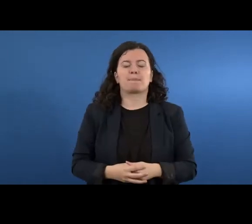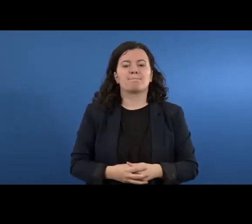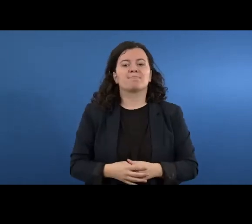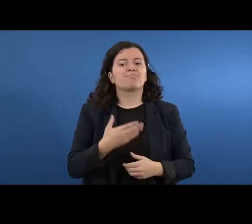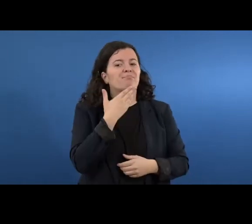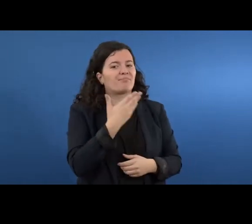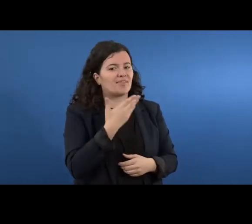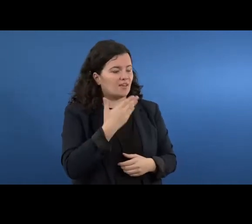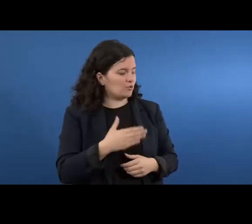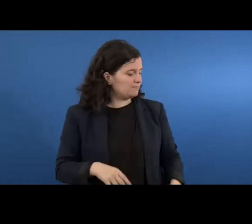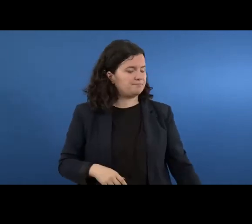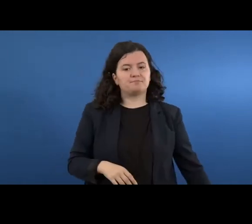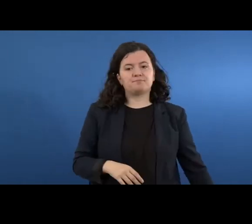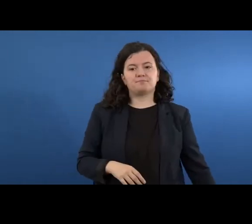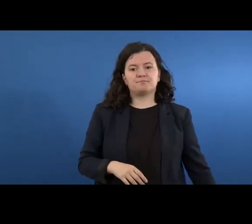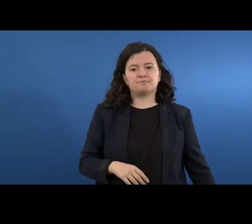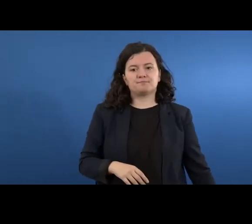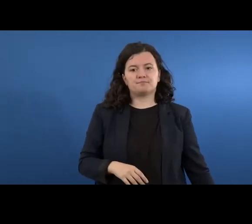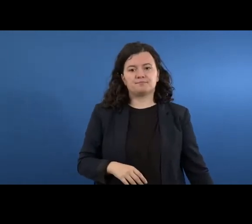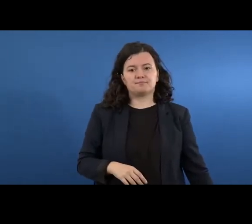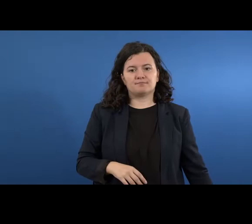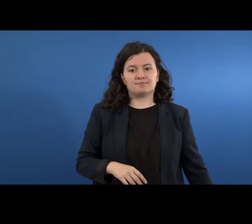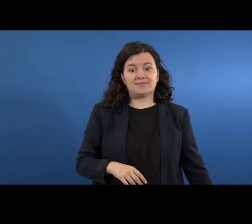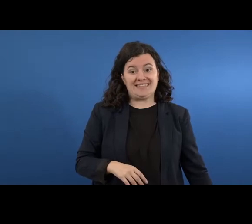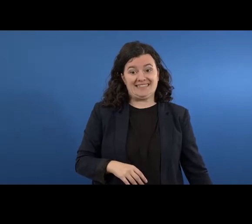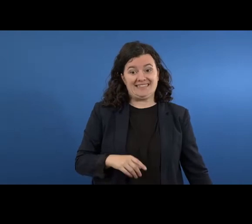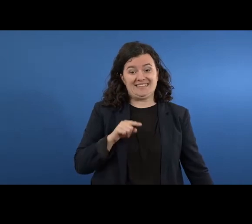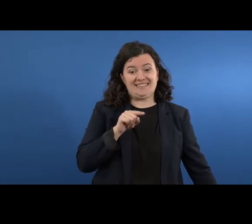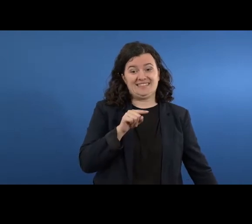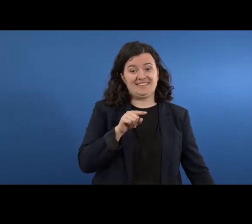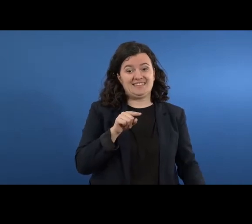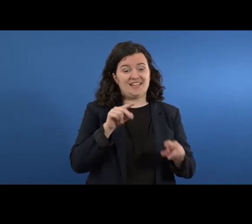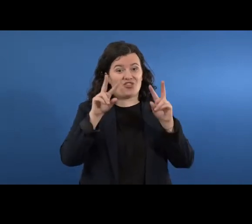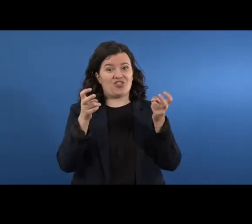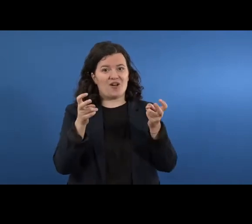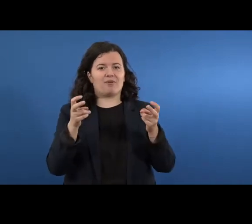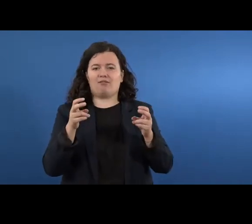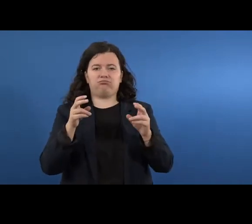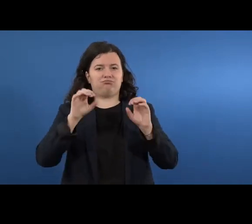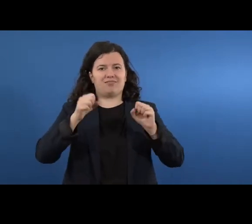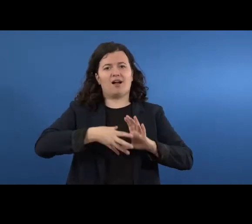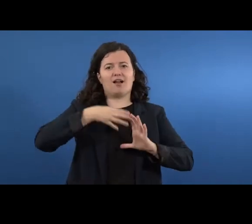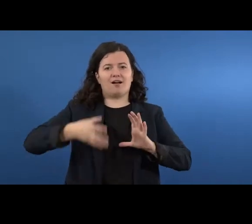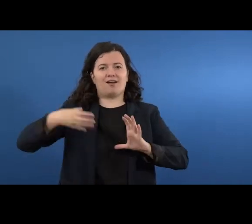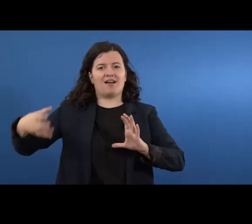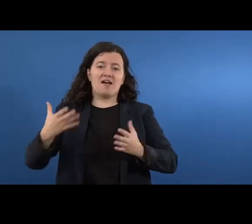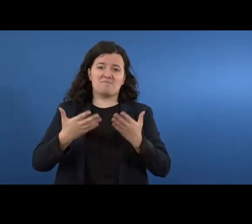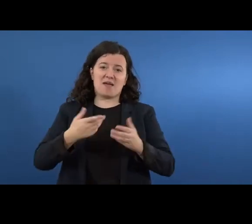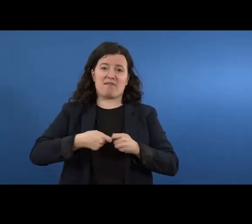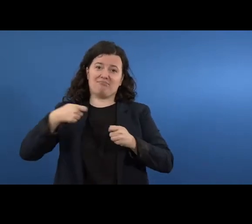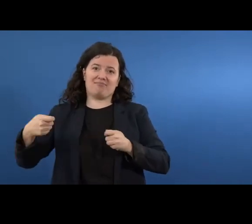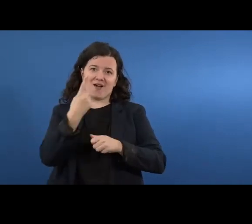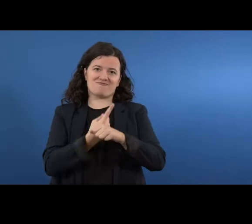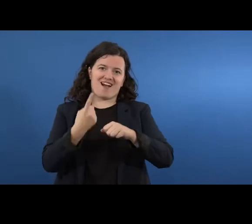I think we would need another additional 1 hour to share our views on telework and hybrid